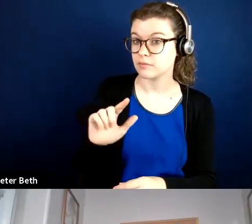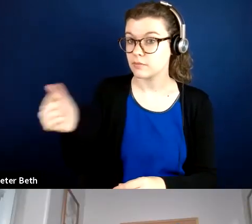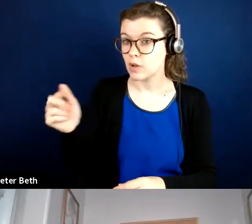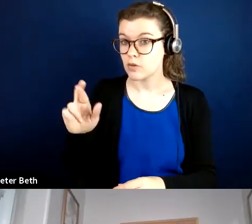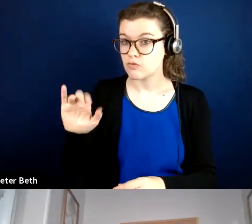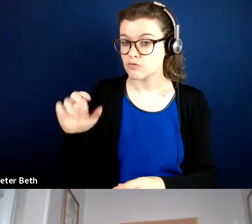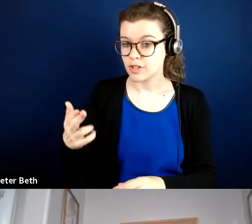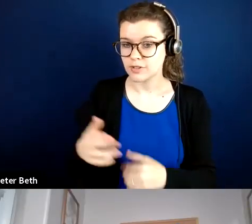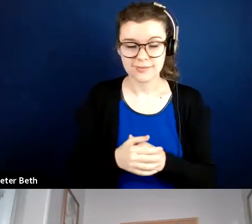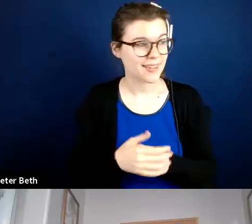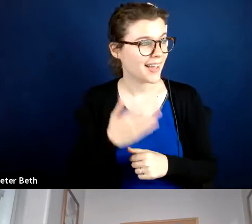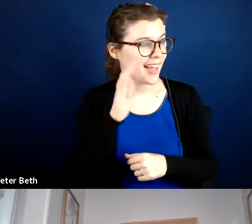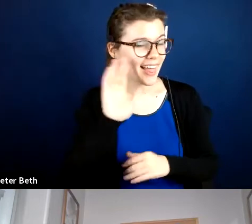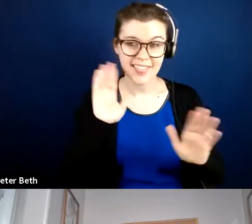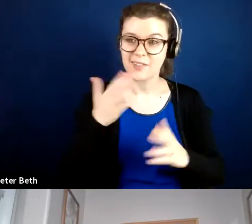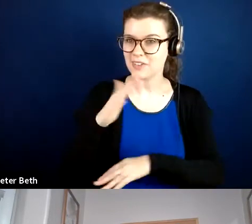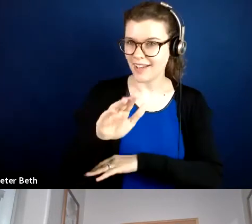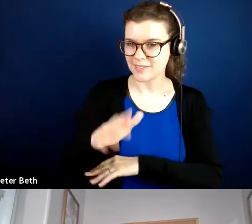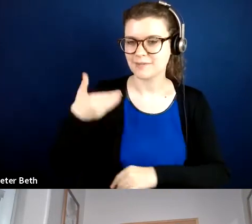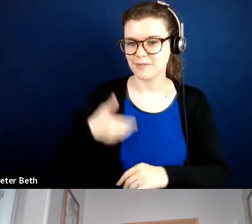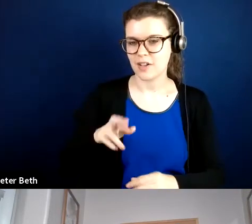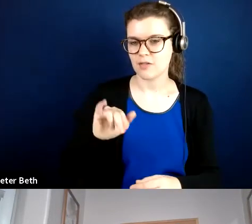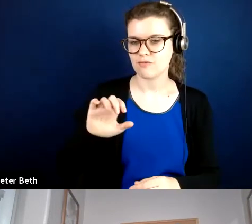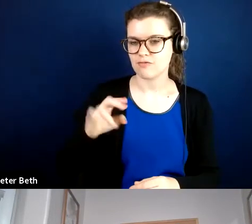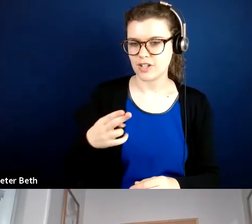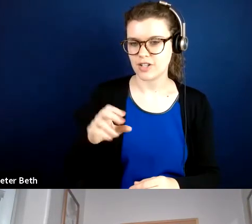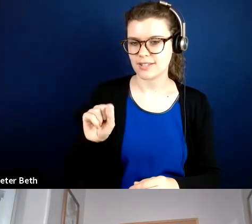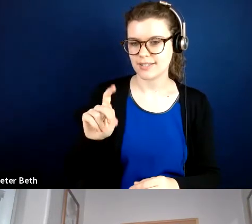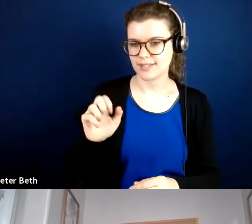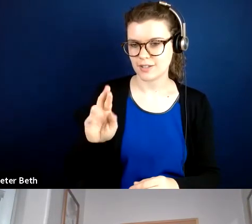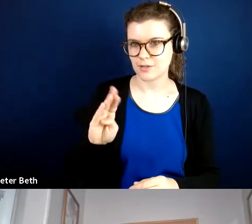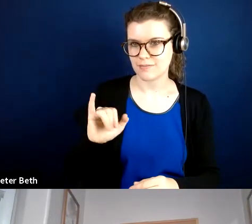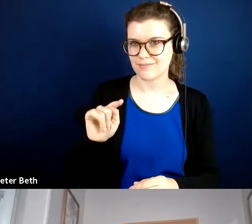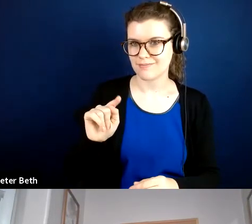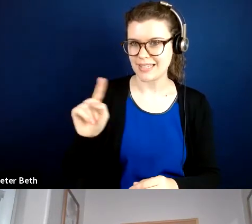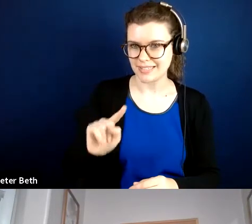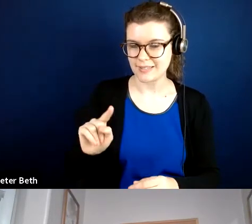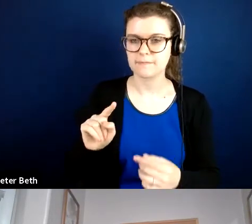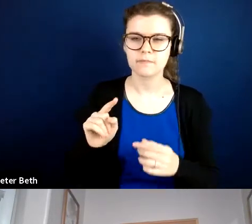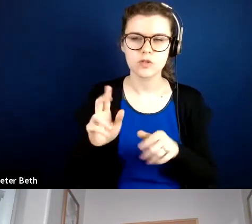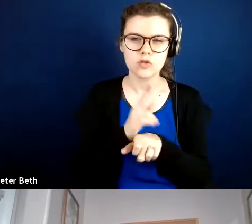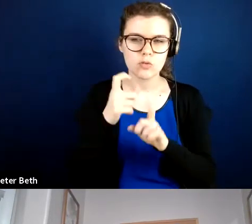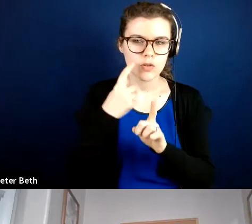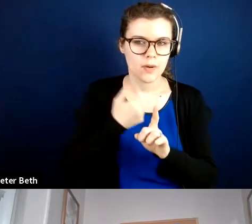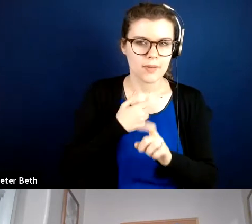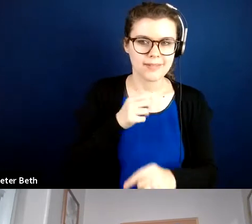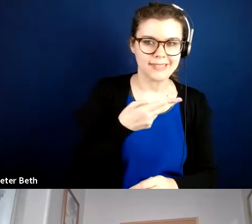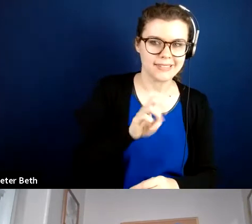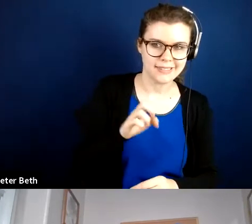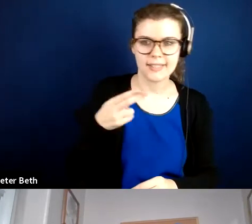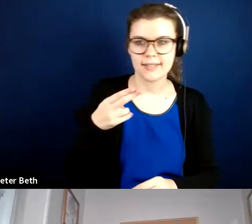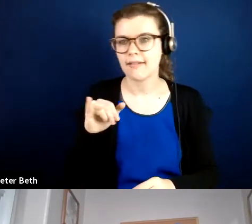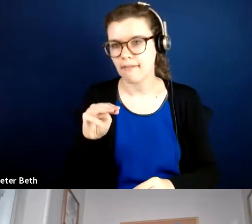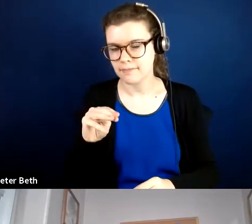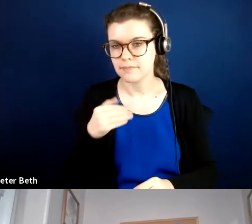Good afternoon, everyone. My name is Rich Skurbitz, and my pronouns are he, him, and I also have a